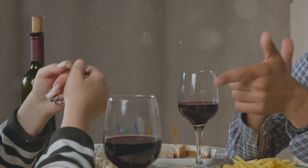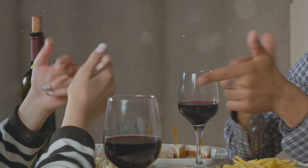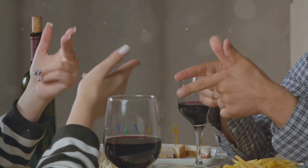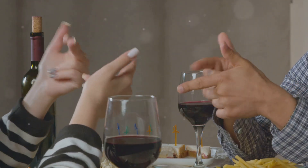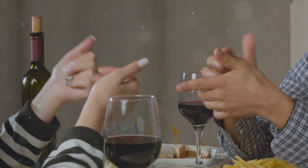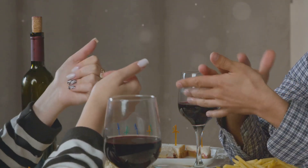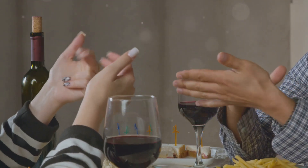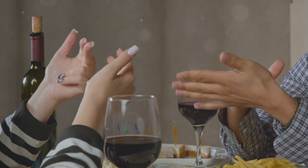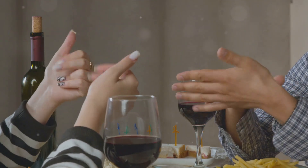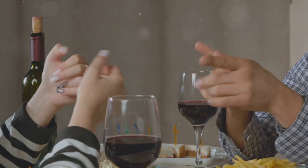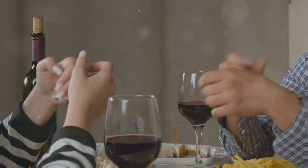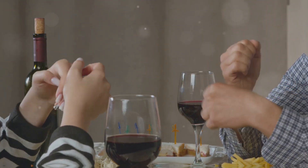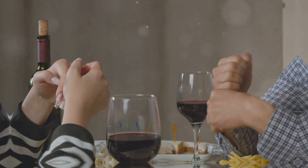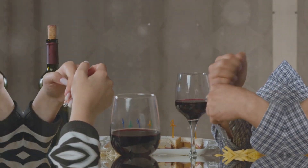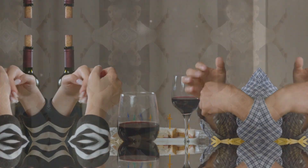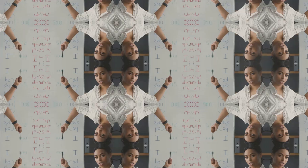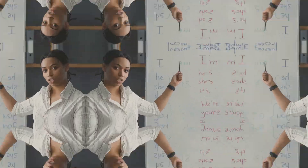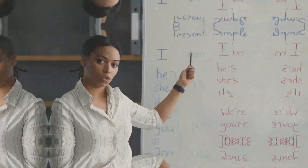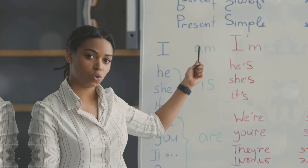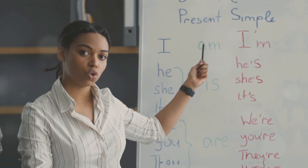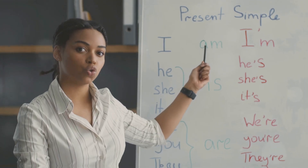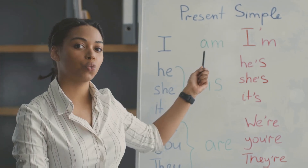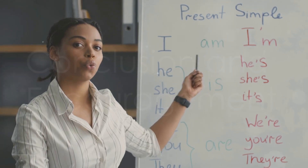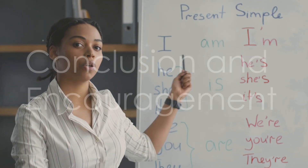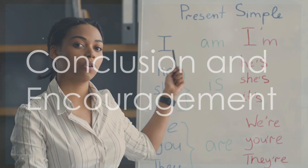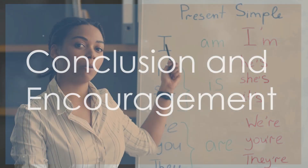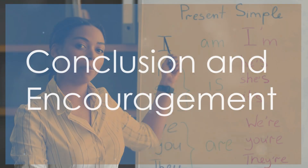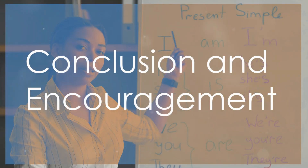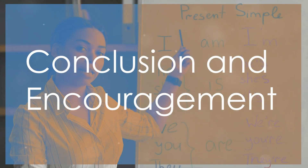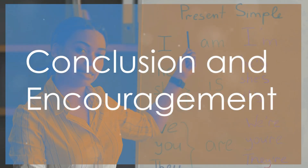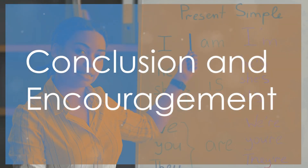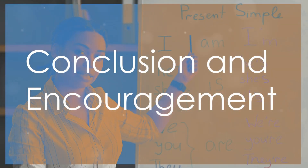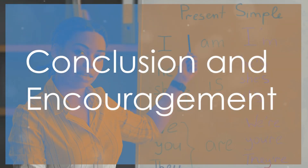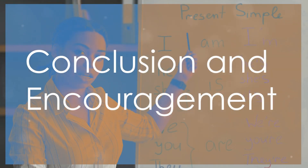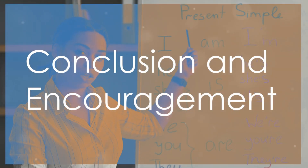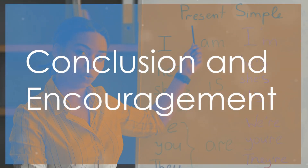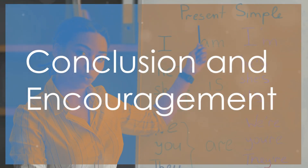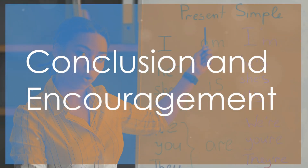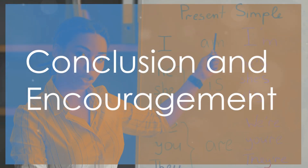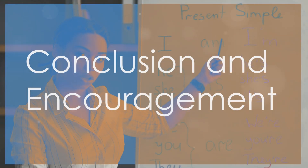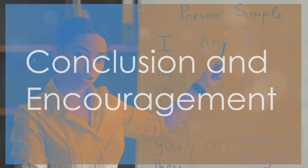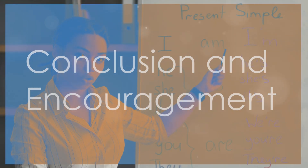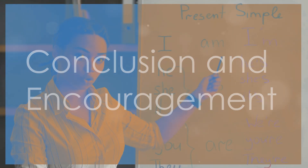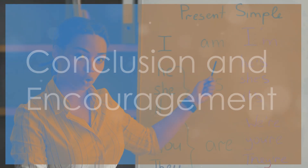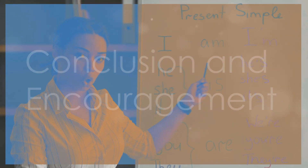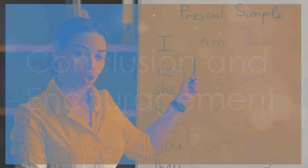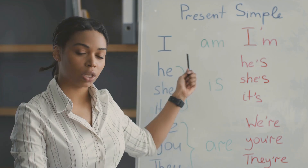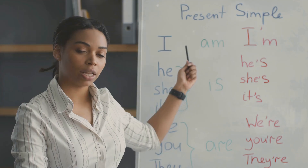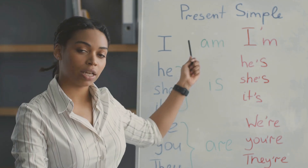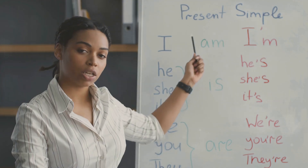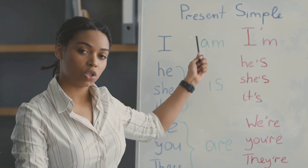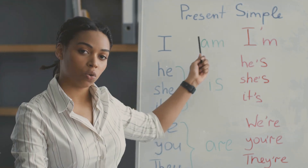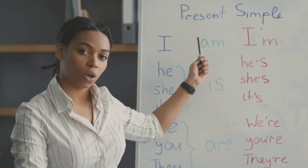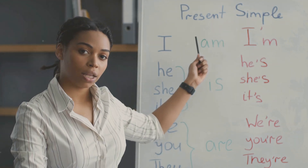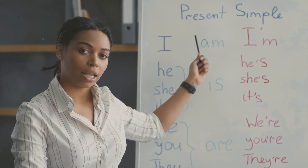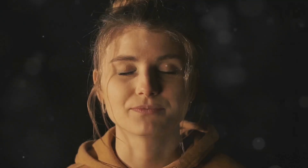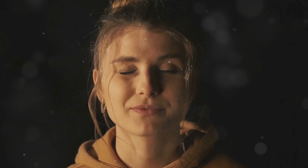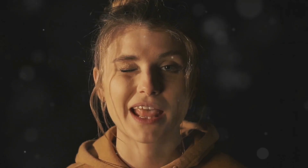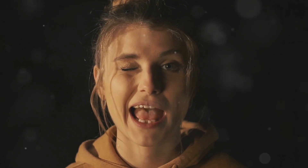communication more dynamic and expressive. By understanding these basic grammar rules, the importance